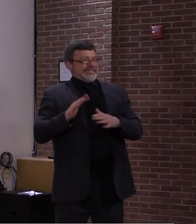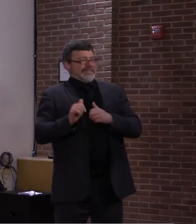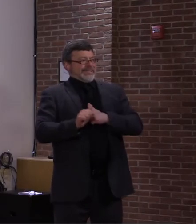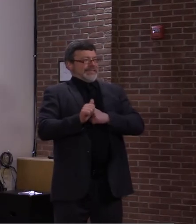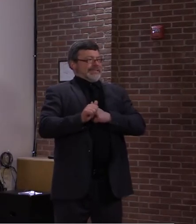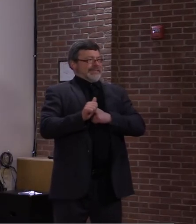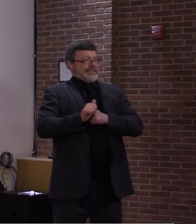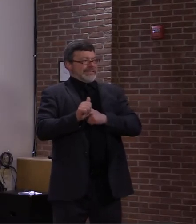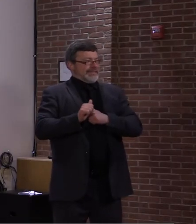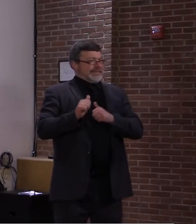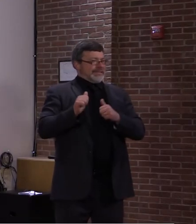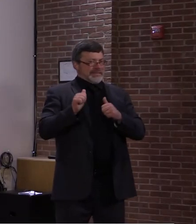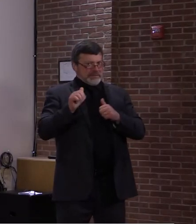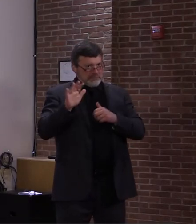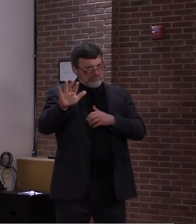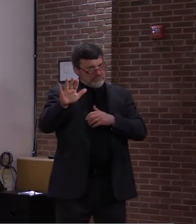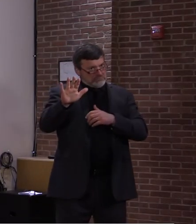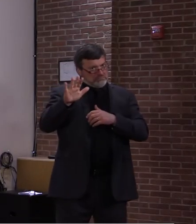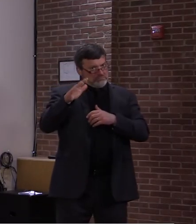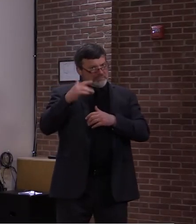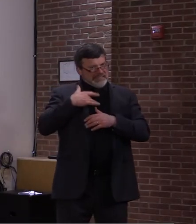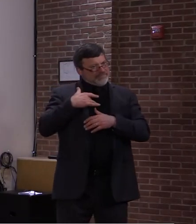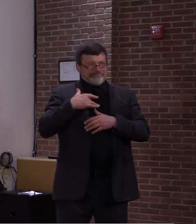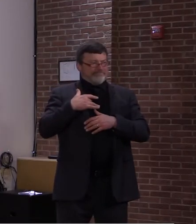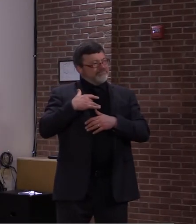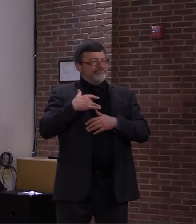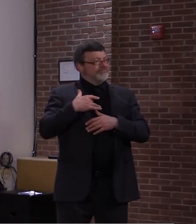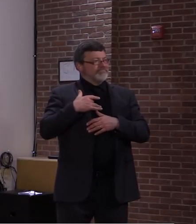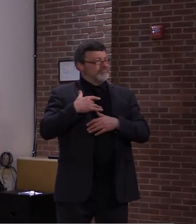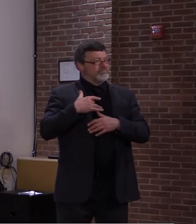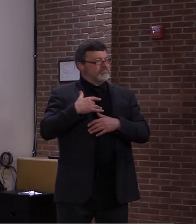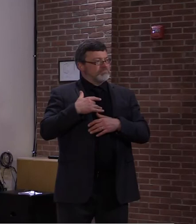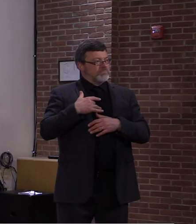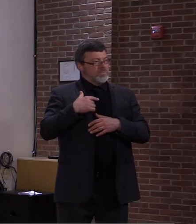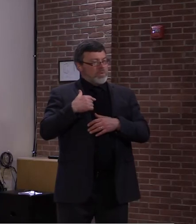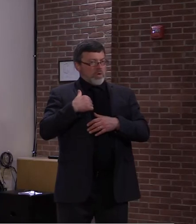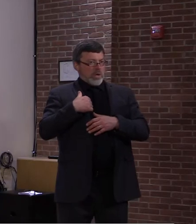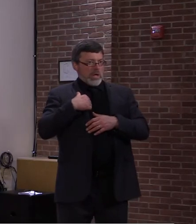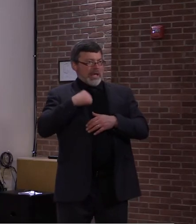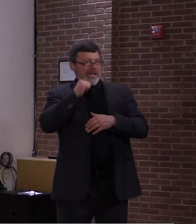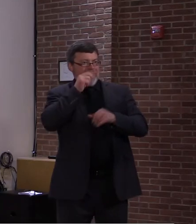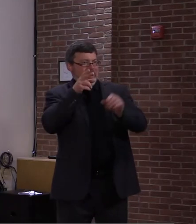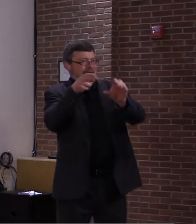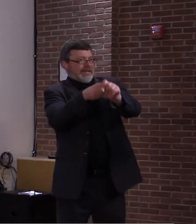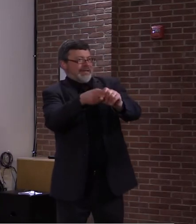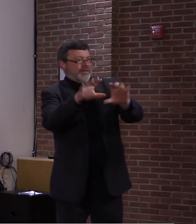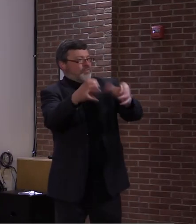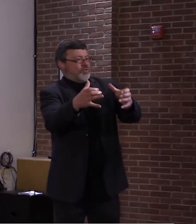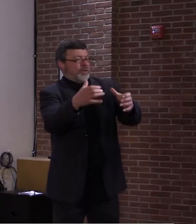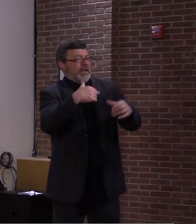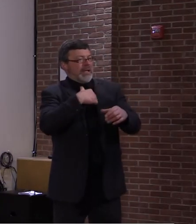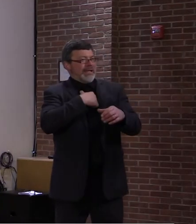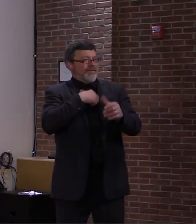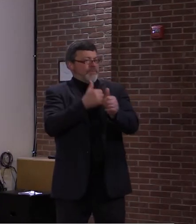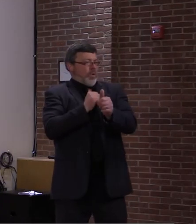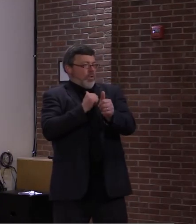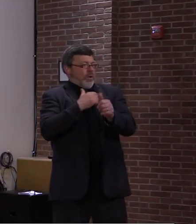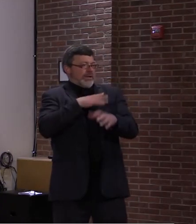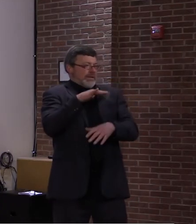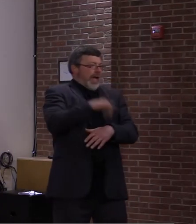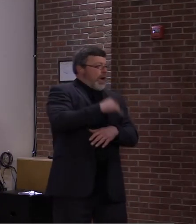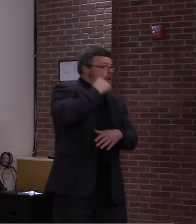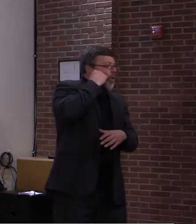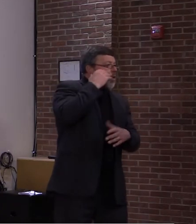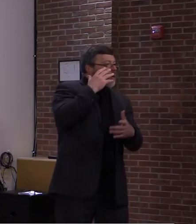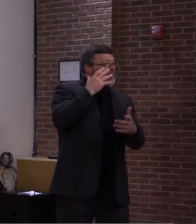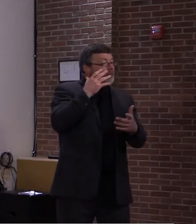circumscribed and not putting them into any high-risk situation. They may be younger and not at high risk for any serious outcome,